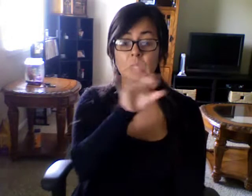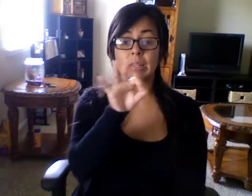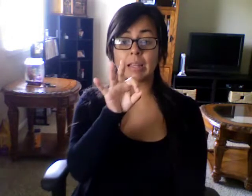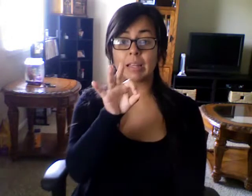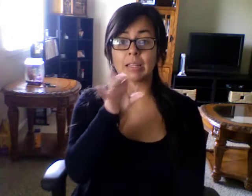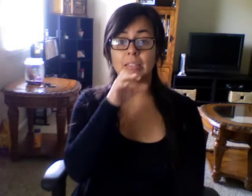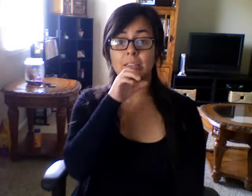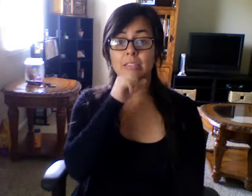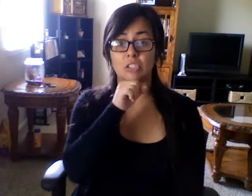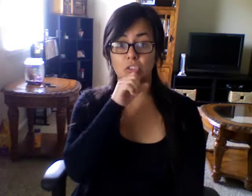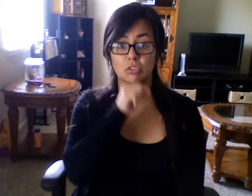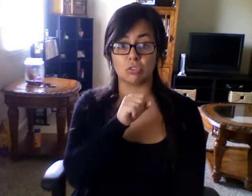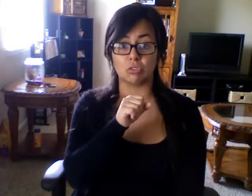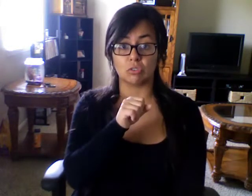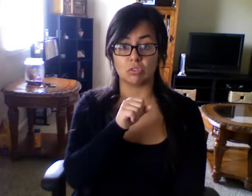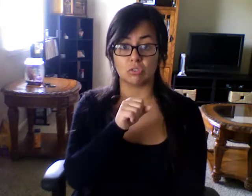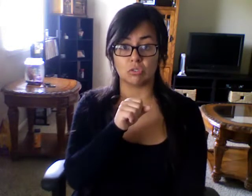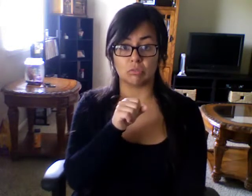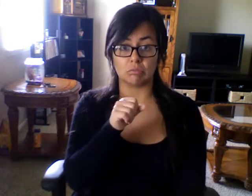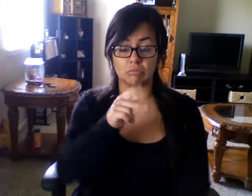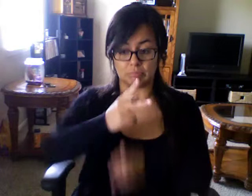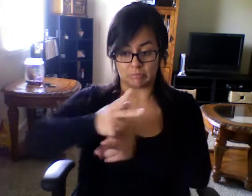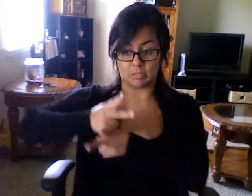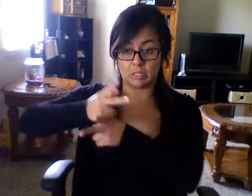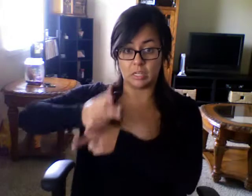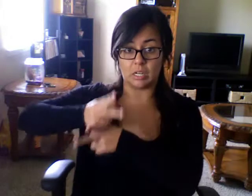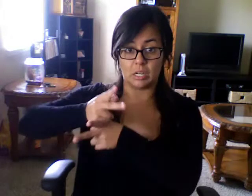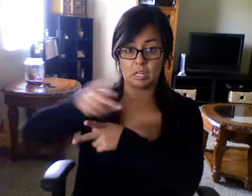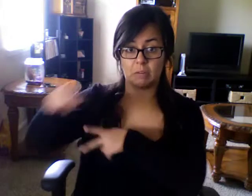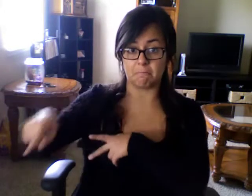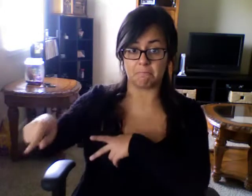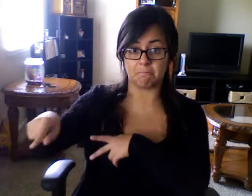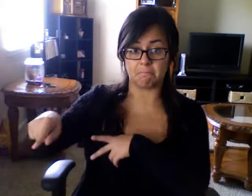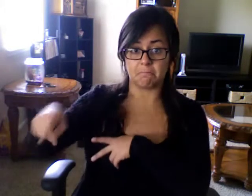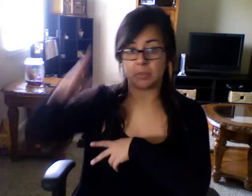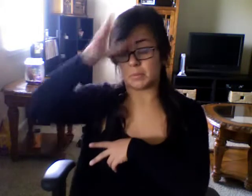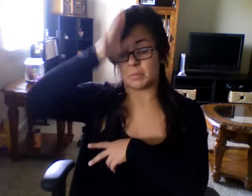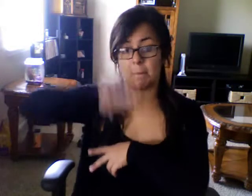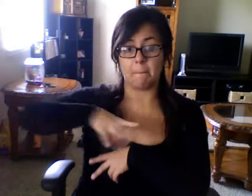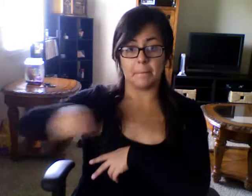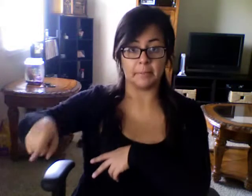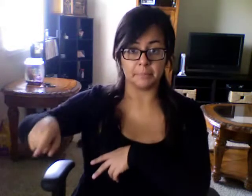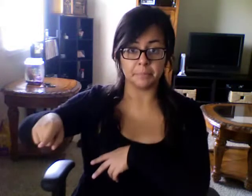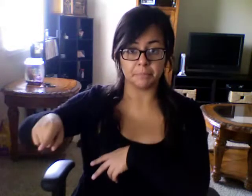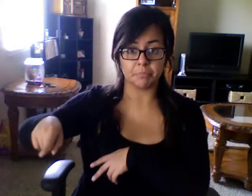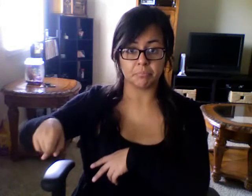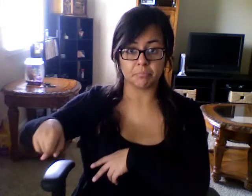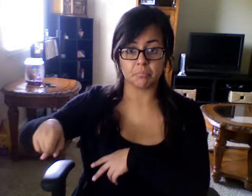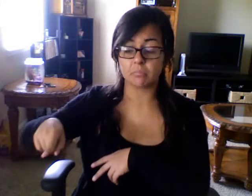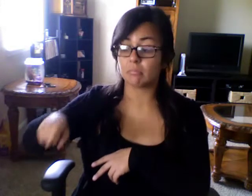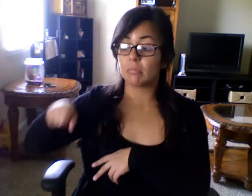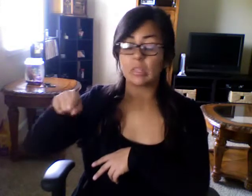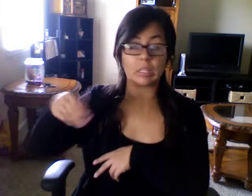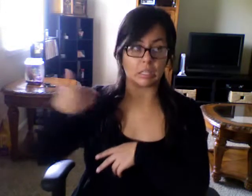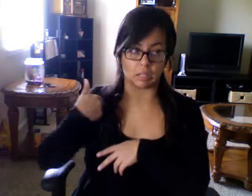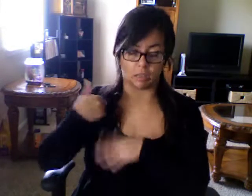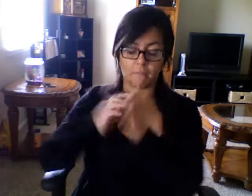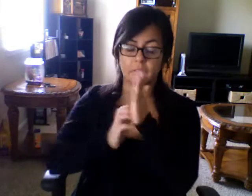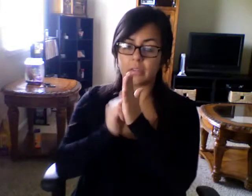much at the end of life with this incurable cancer. This BRD4 addicted cancer was growing throughout his left lung, and he had a